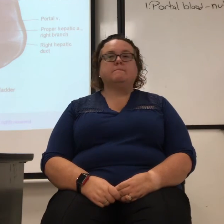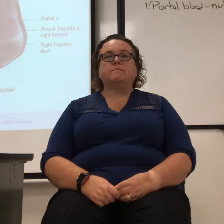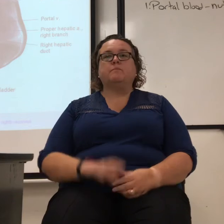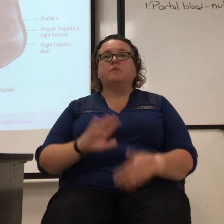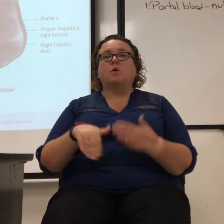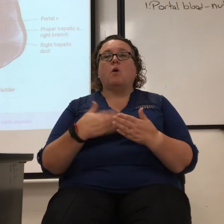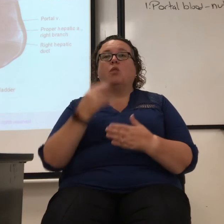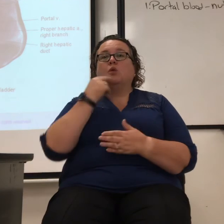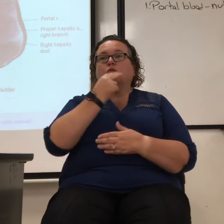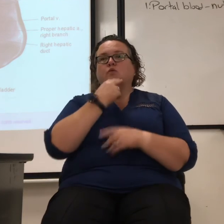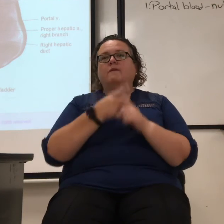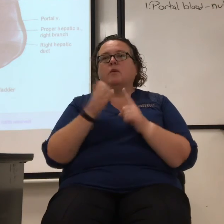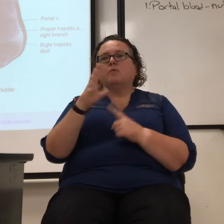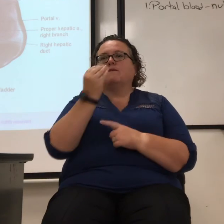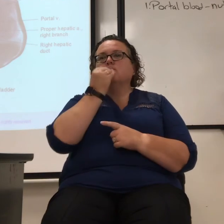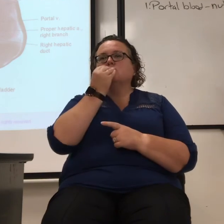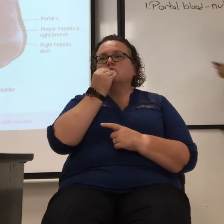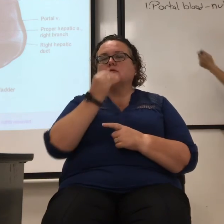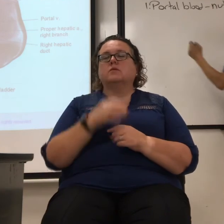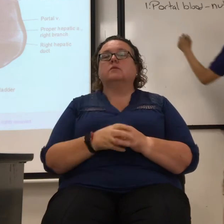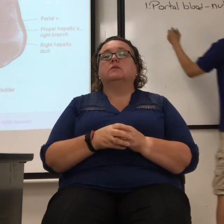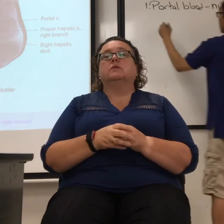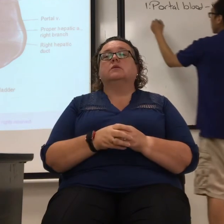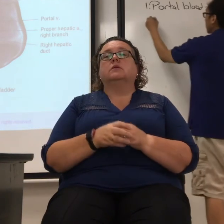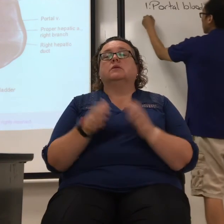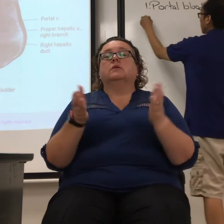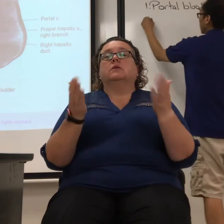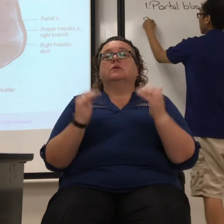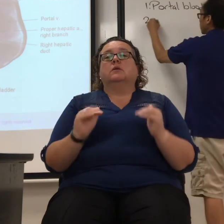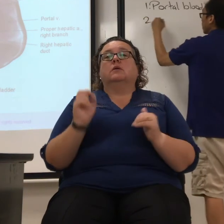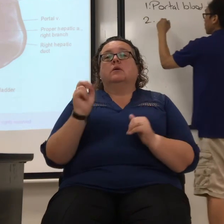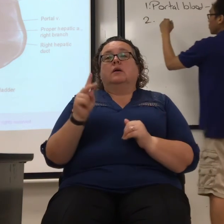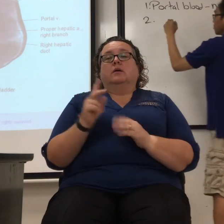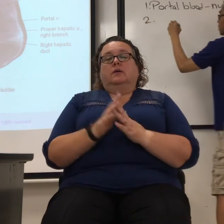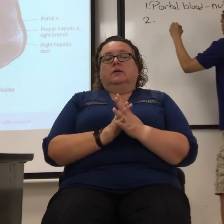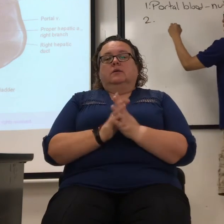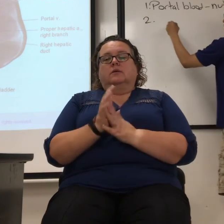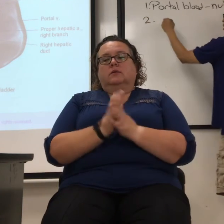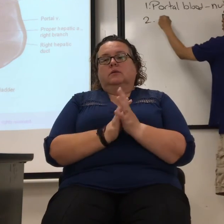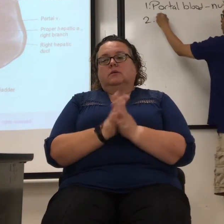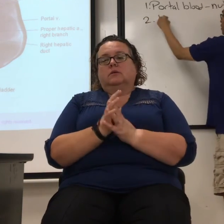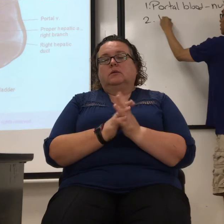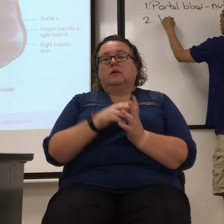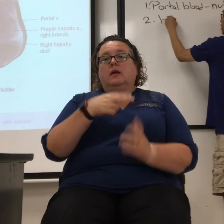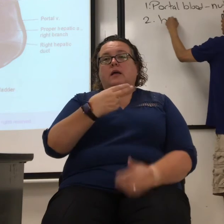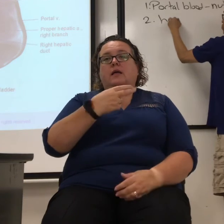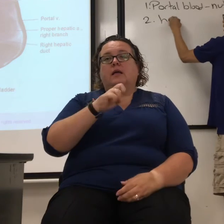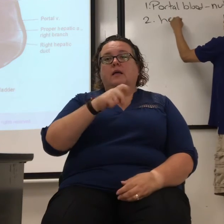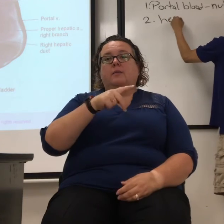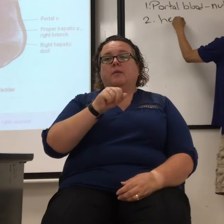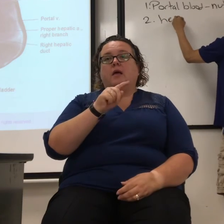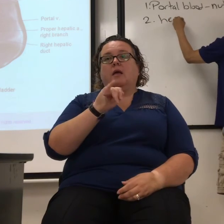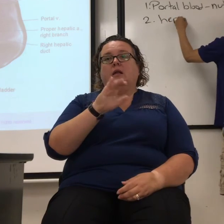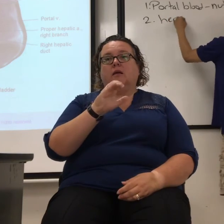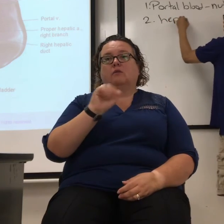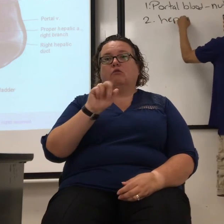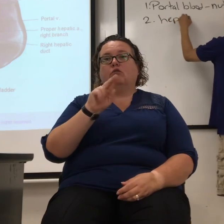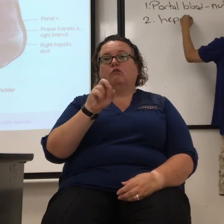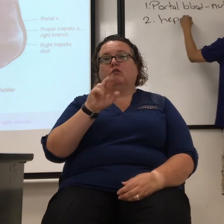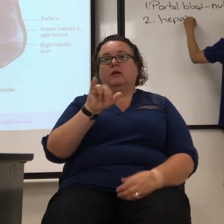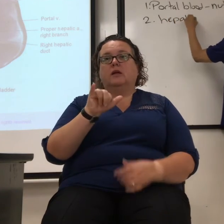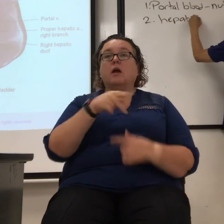All the nutrients from the food you ate. Okay, the hepatic artery, proper hepatic